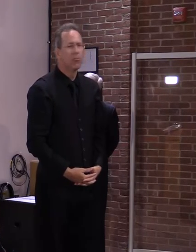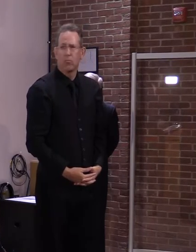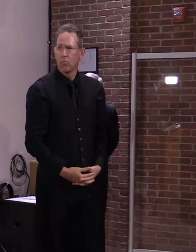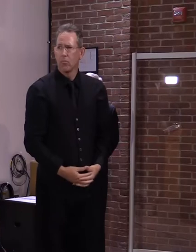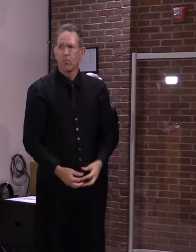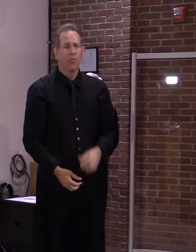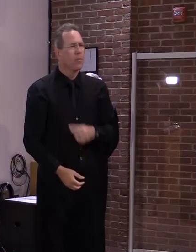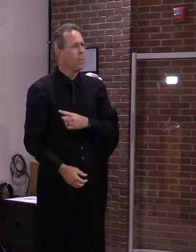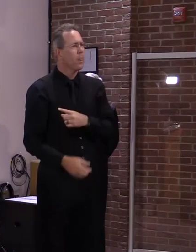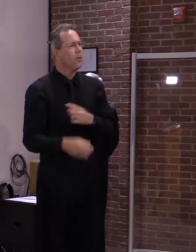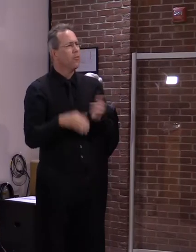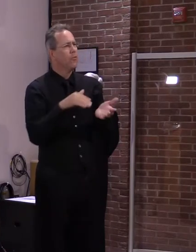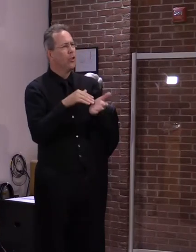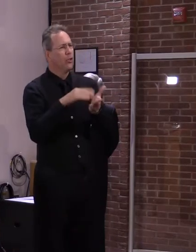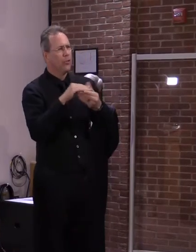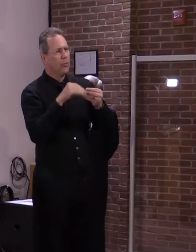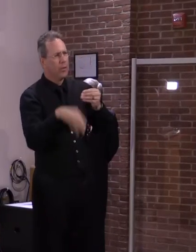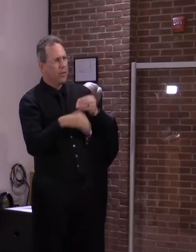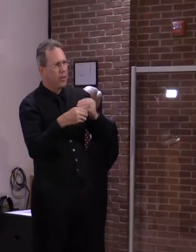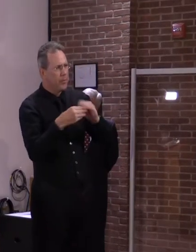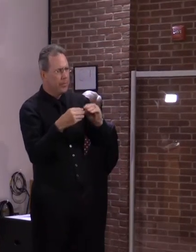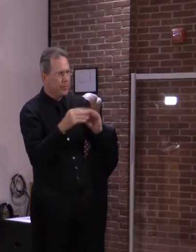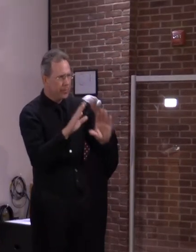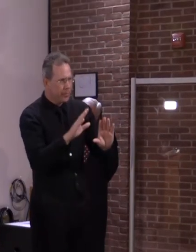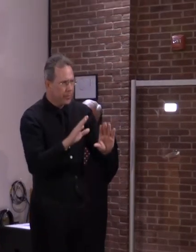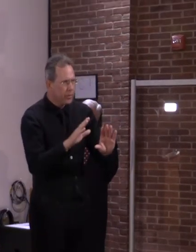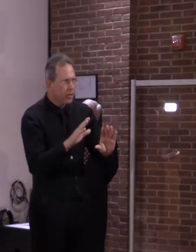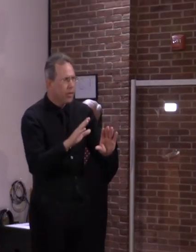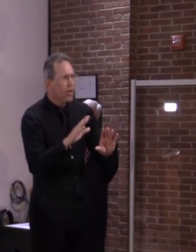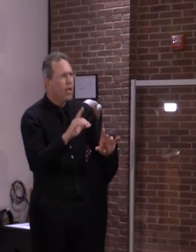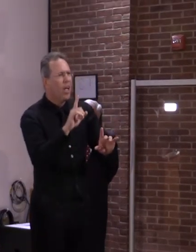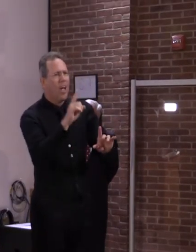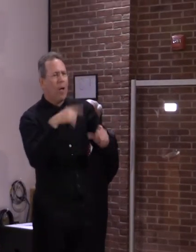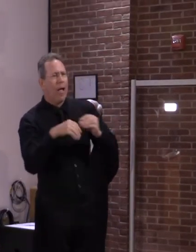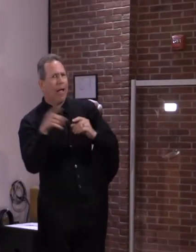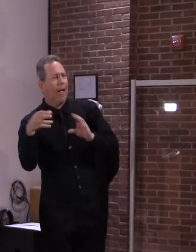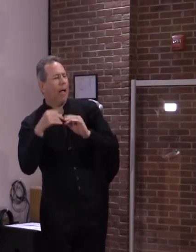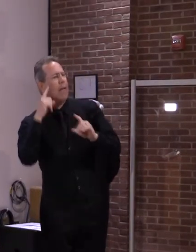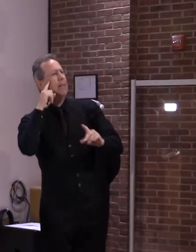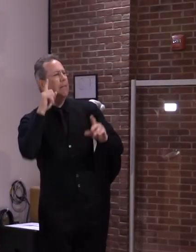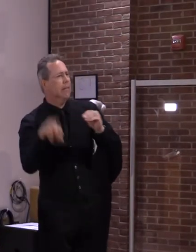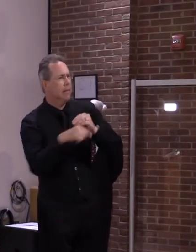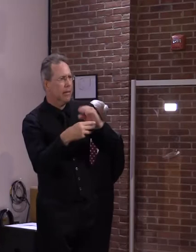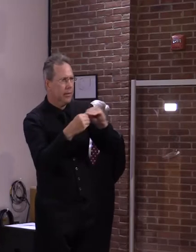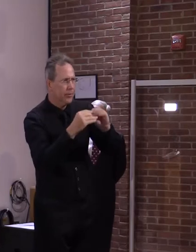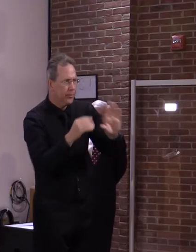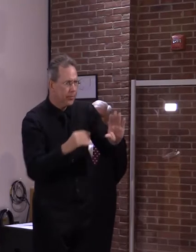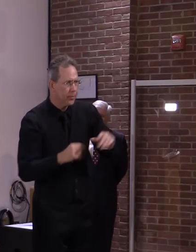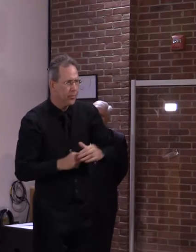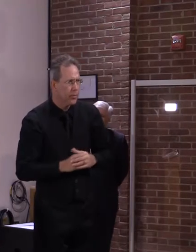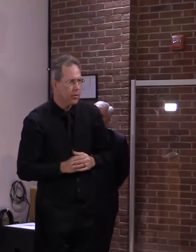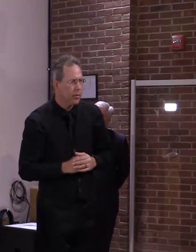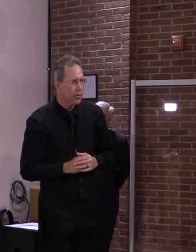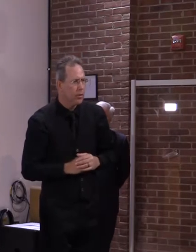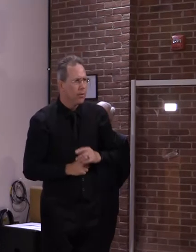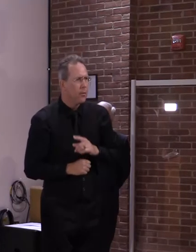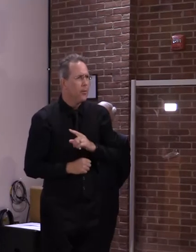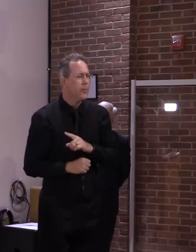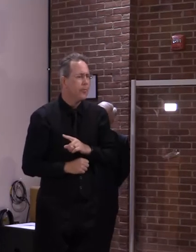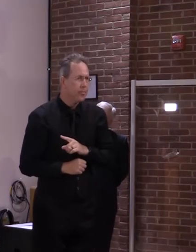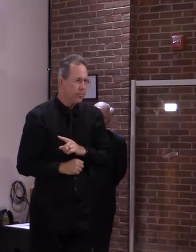I can just add one more comment to that. We do fully expect that the percent positivity rates and